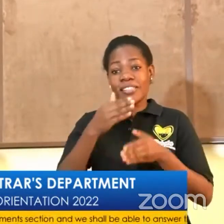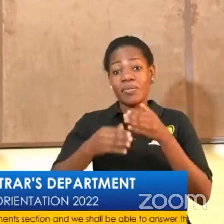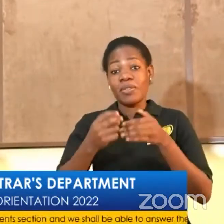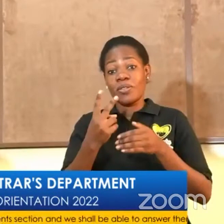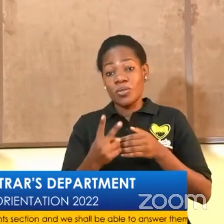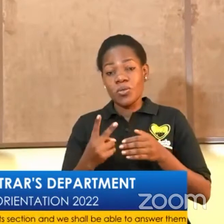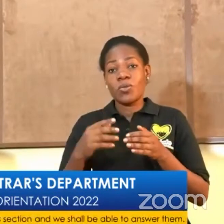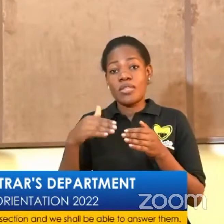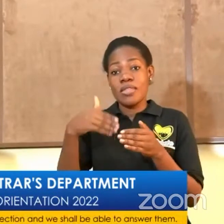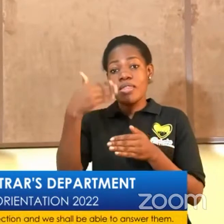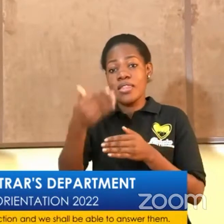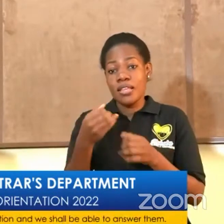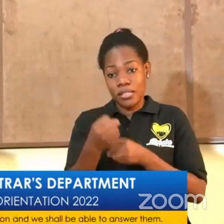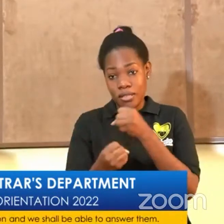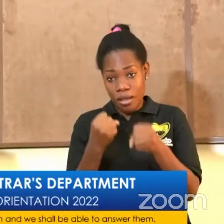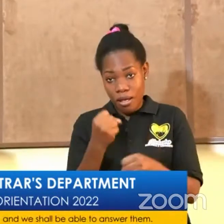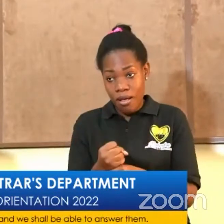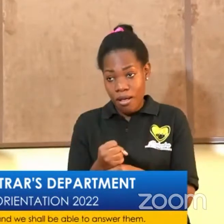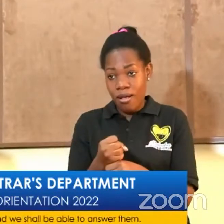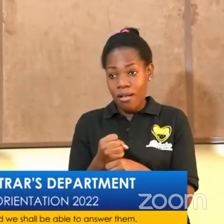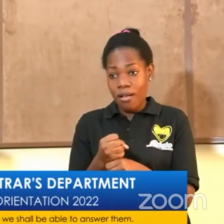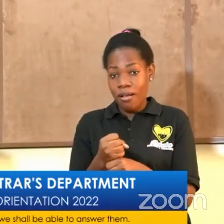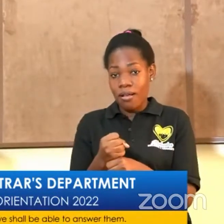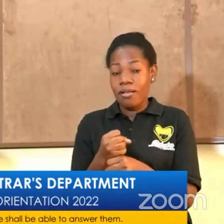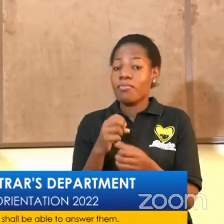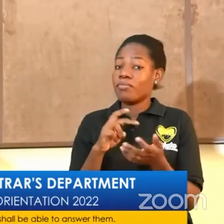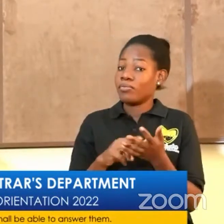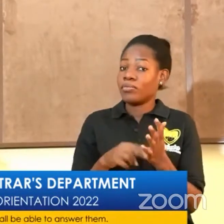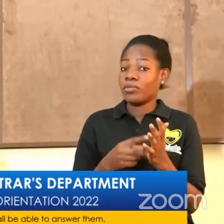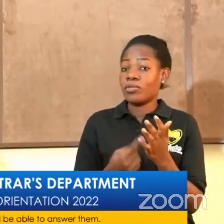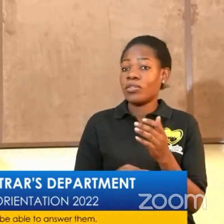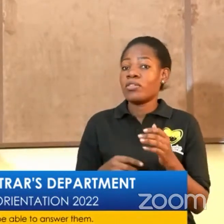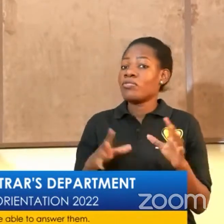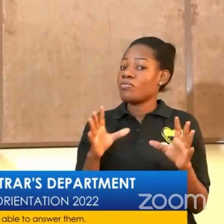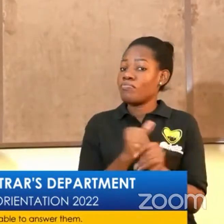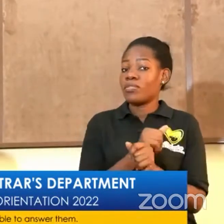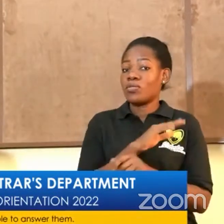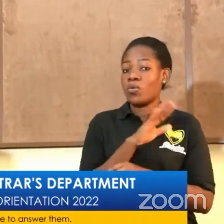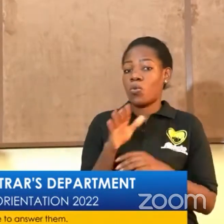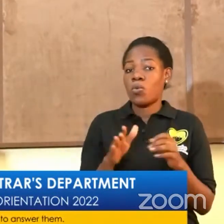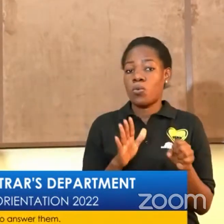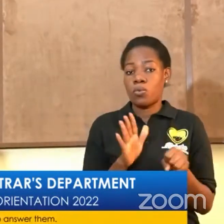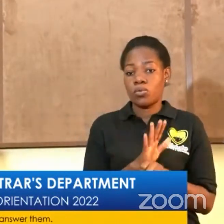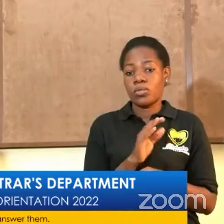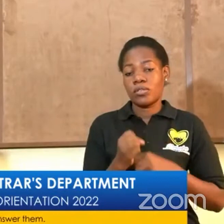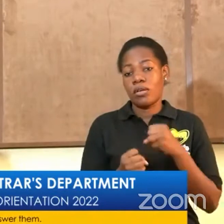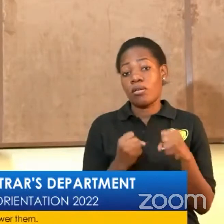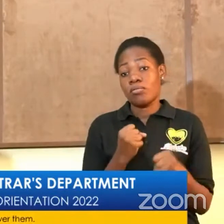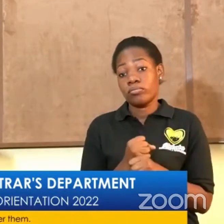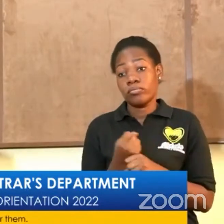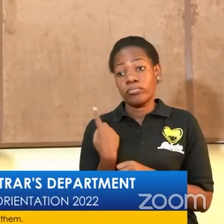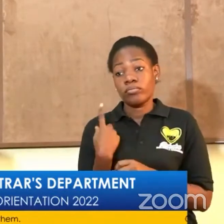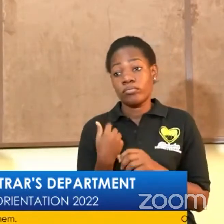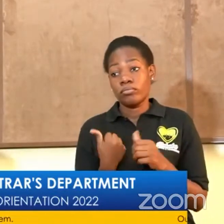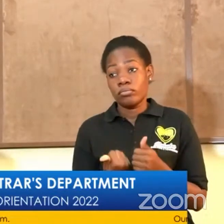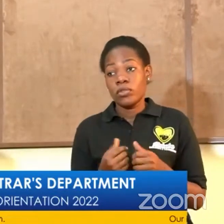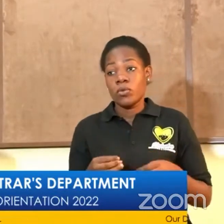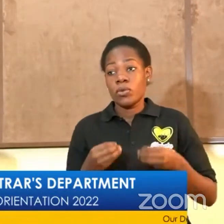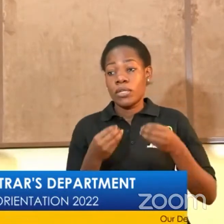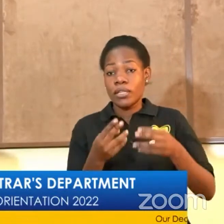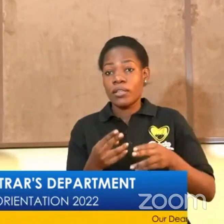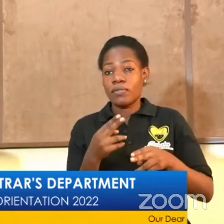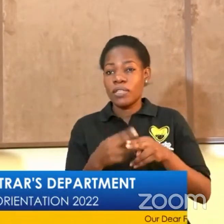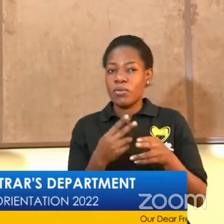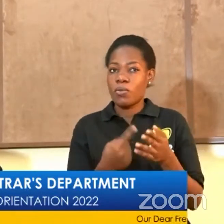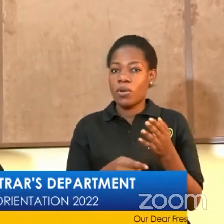academic year. So you miss a whole year. Are we together? So we call it withdraw